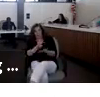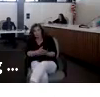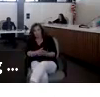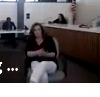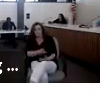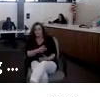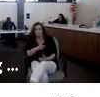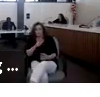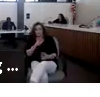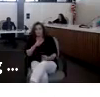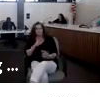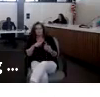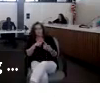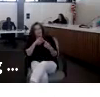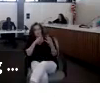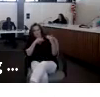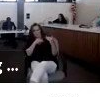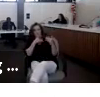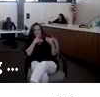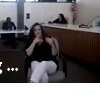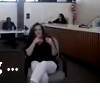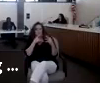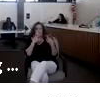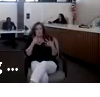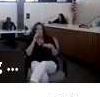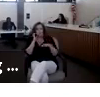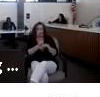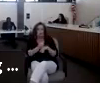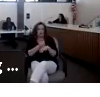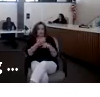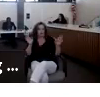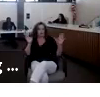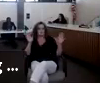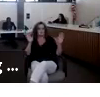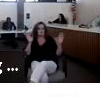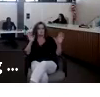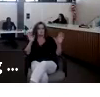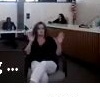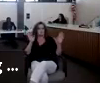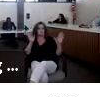expect to have it built and open? What?